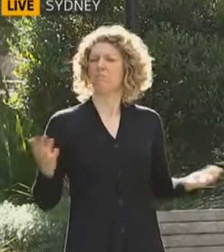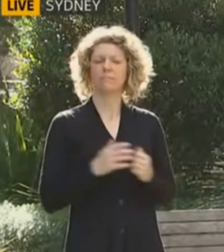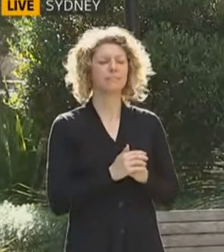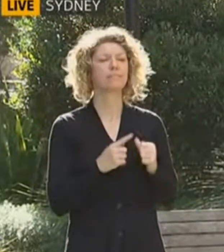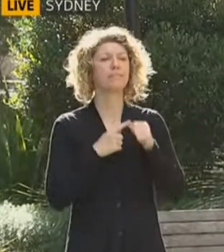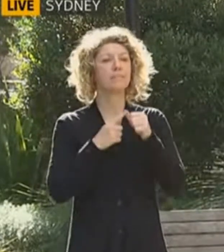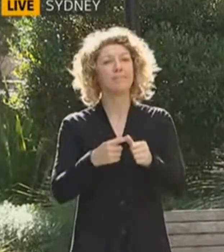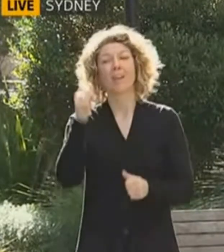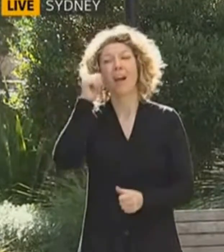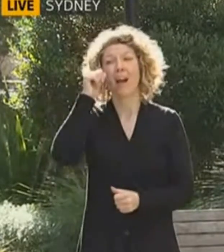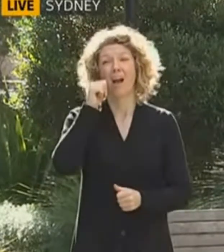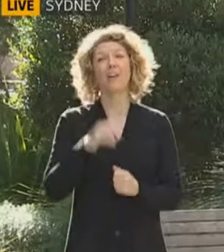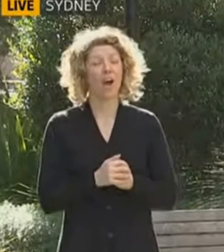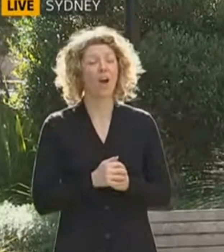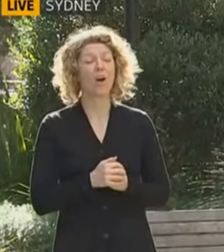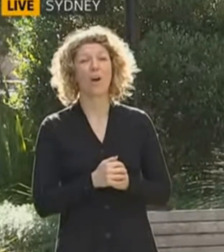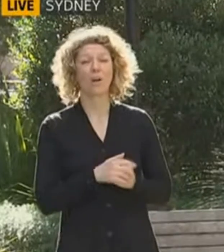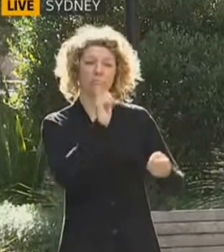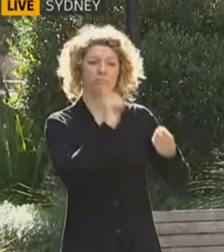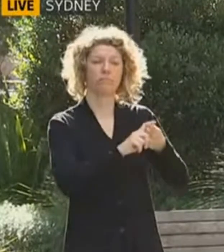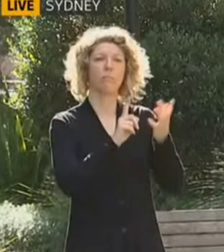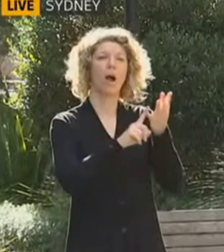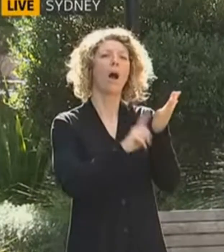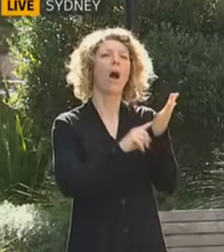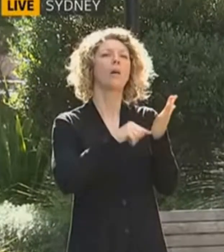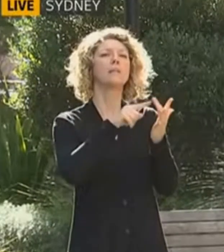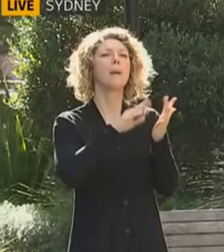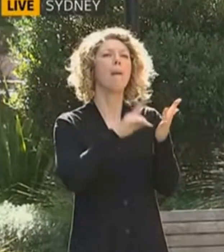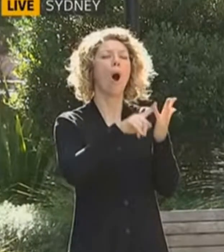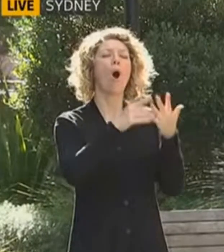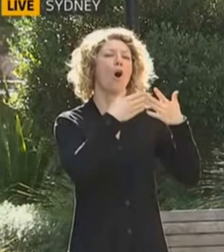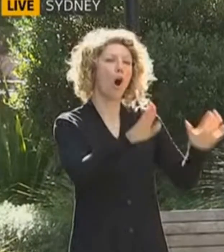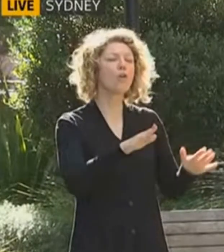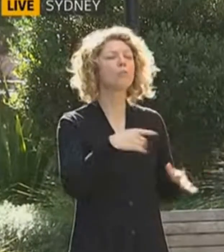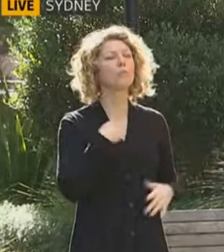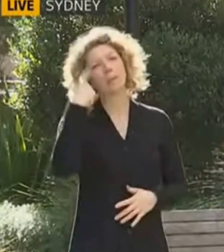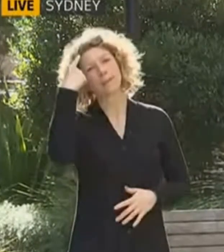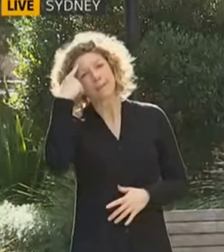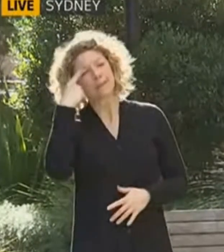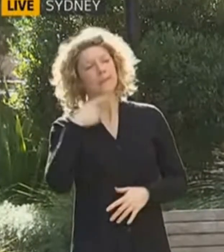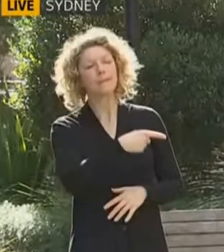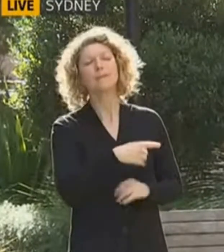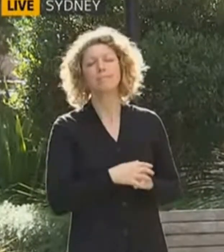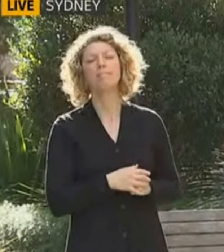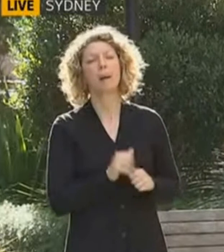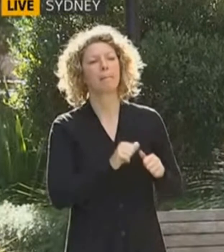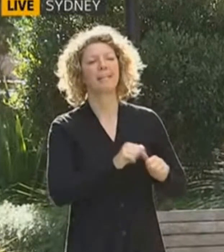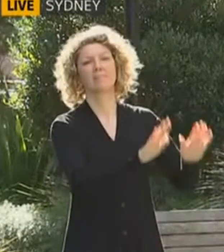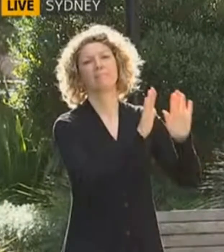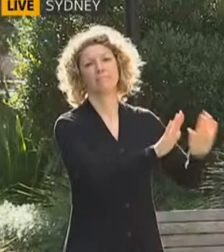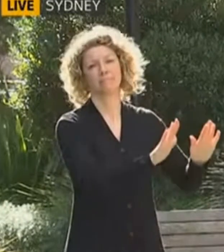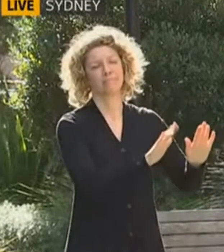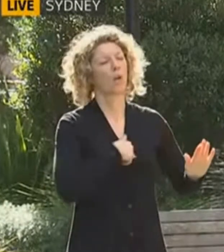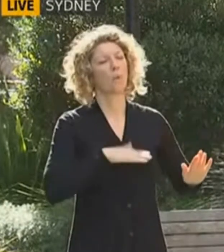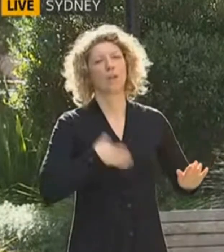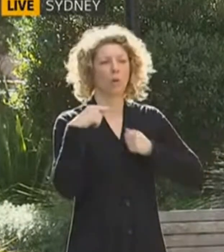lightly, and it will cost us extra every year to keep the Powerhouse at Ultimo going. But this is done in the best interests of the arts community. At this stage, we don't want to see further